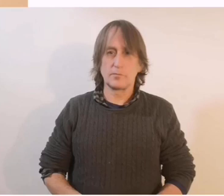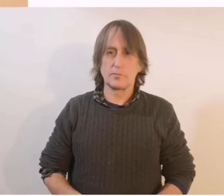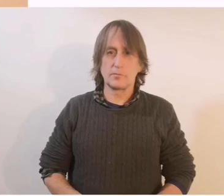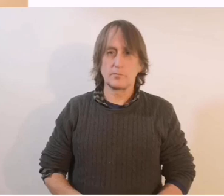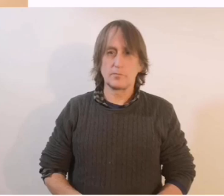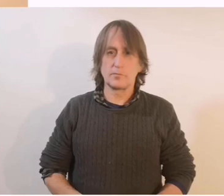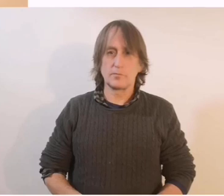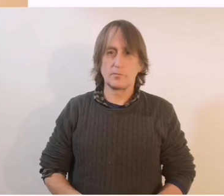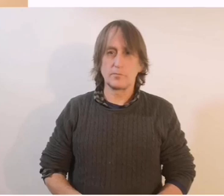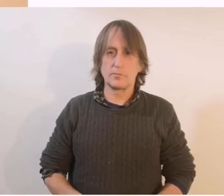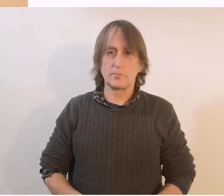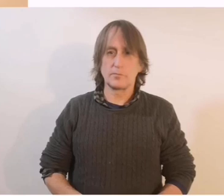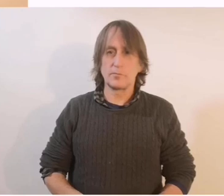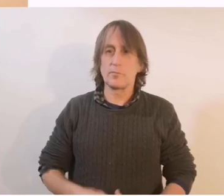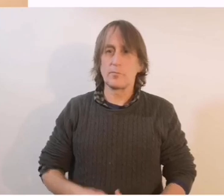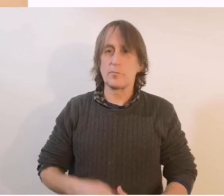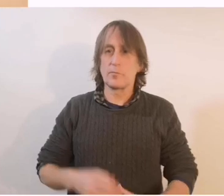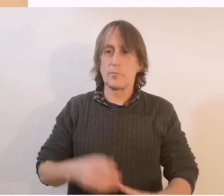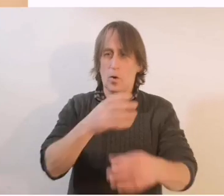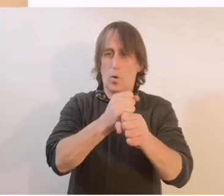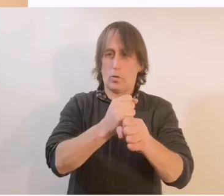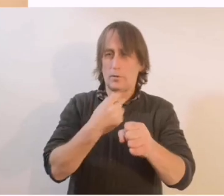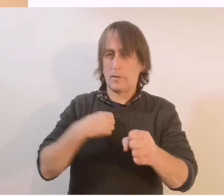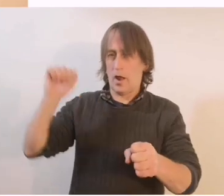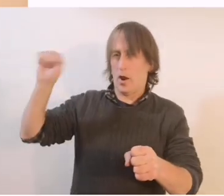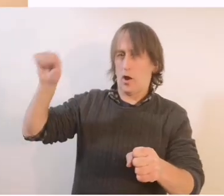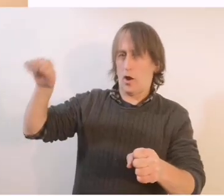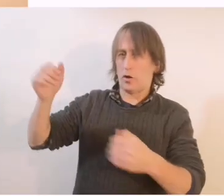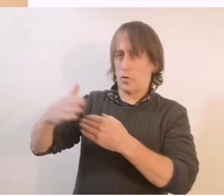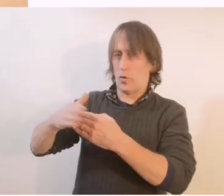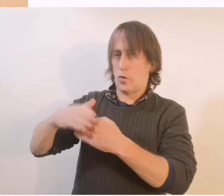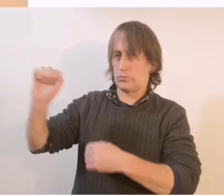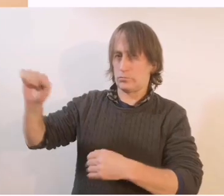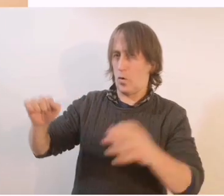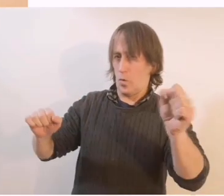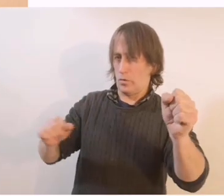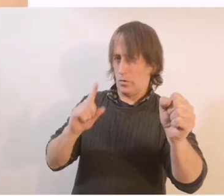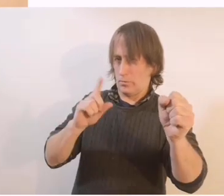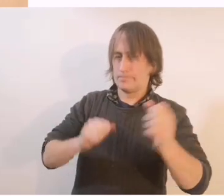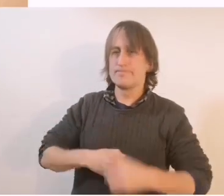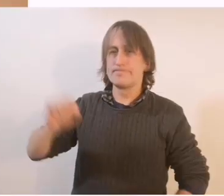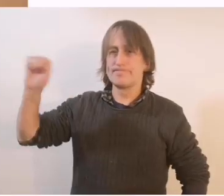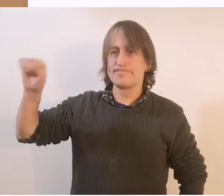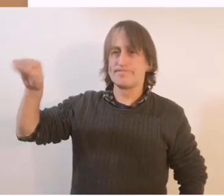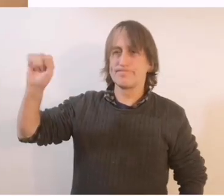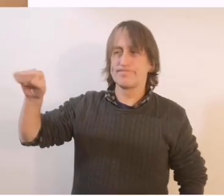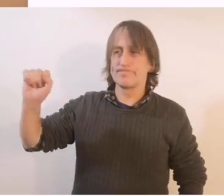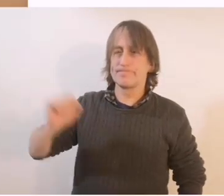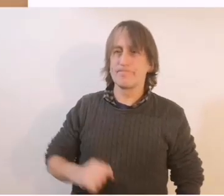run it. But first, I'm going to demonstrate a principle. Hang on, just going to knock on this door a second, hang on.